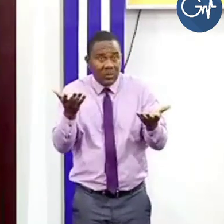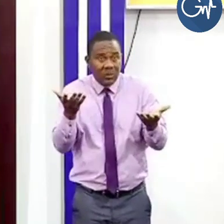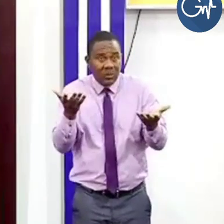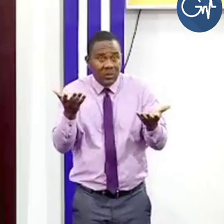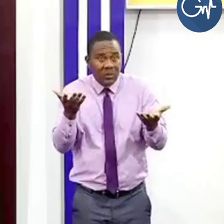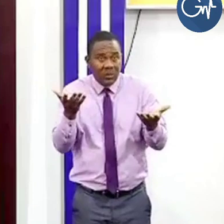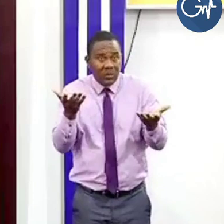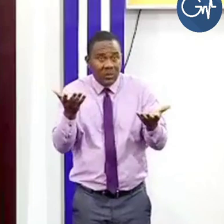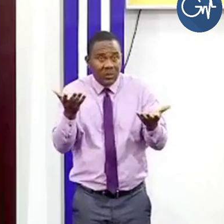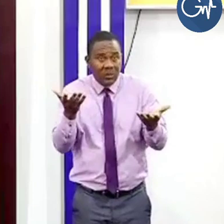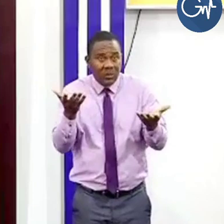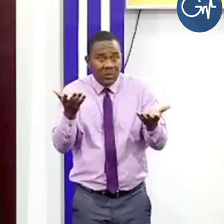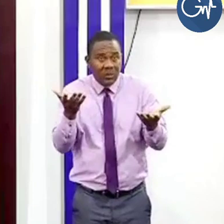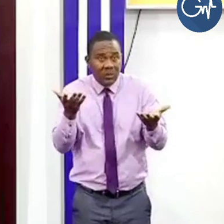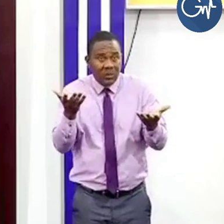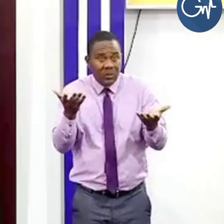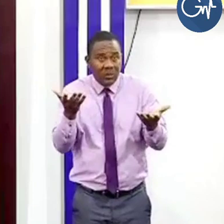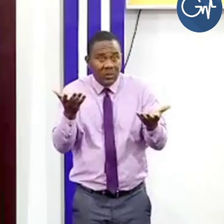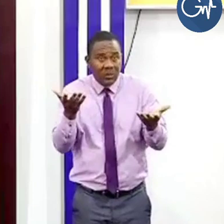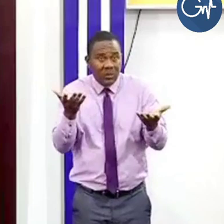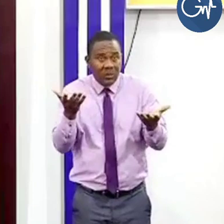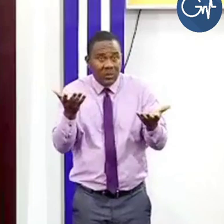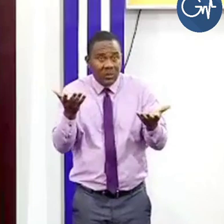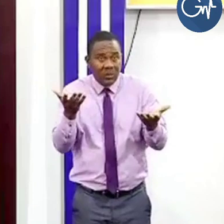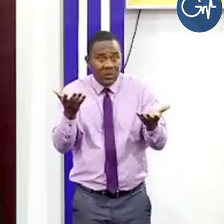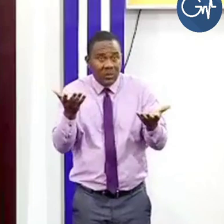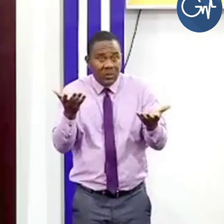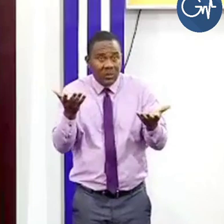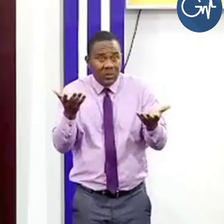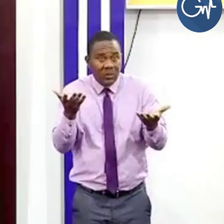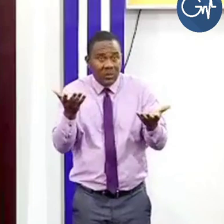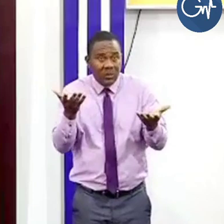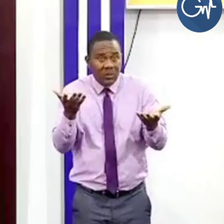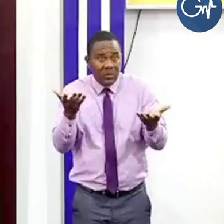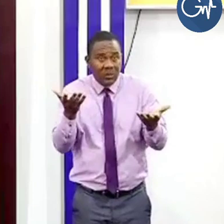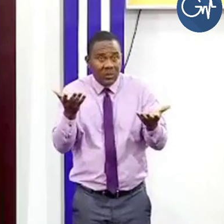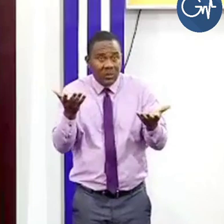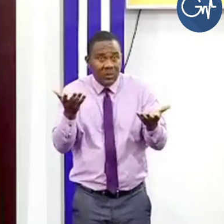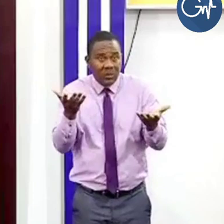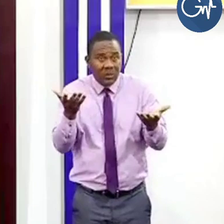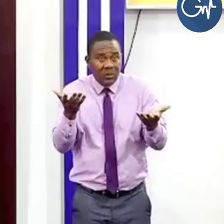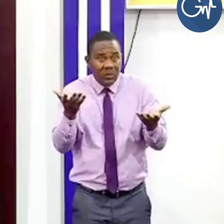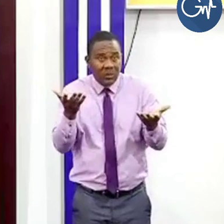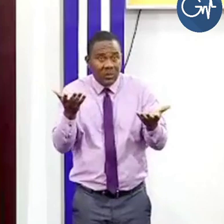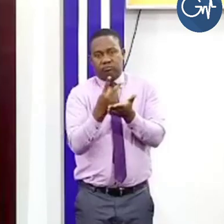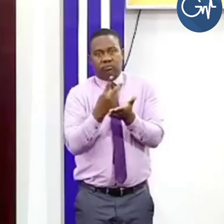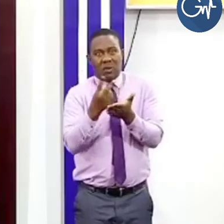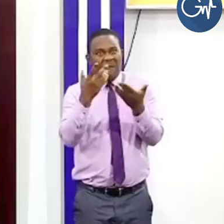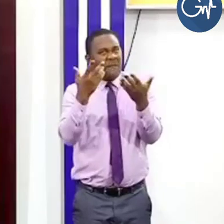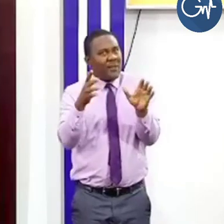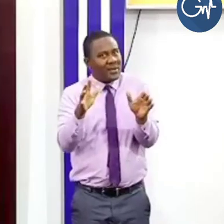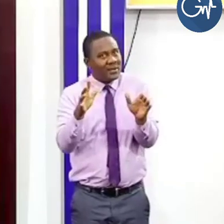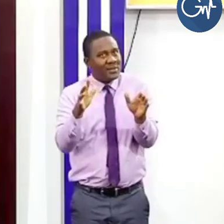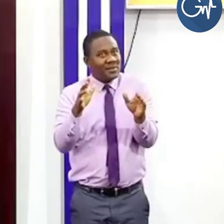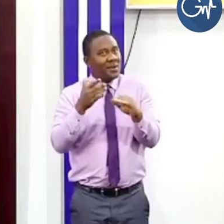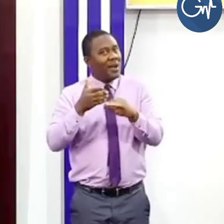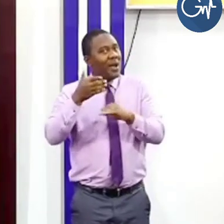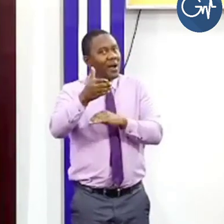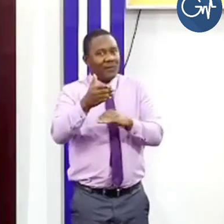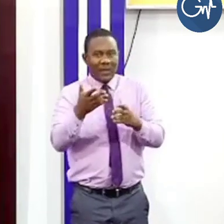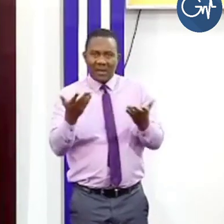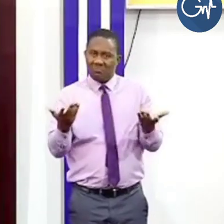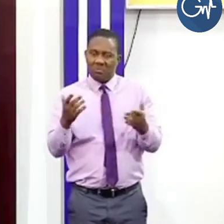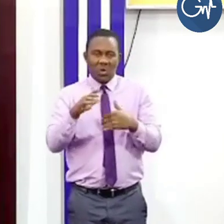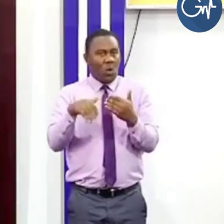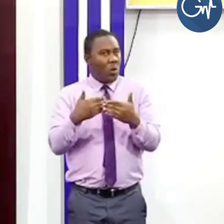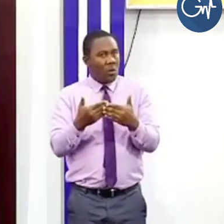come. This is only a 2-week hiatus, and I don't think it deserves such behavior of a